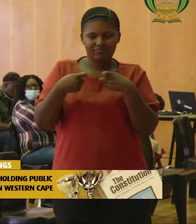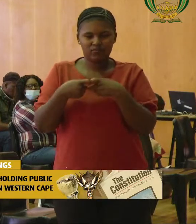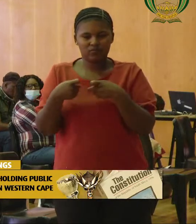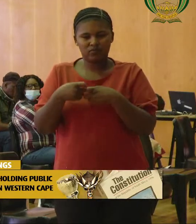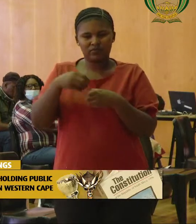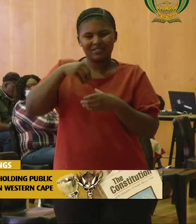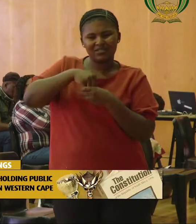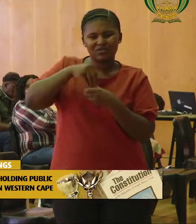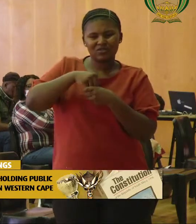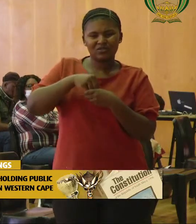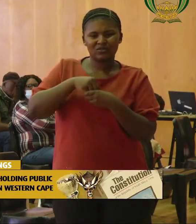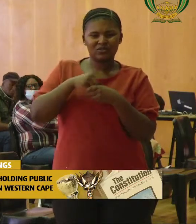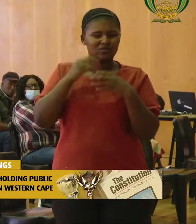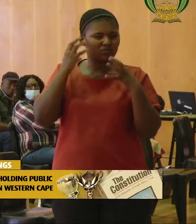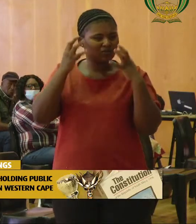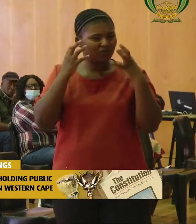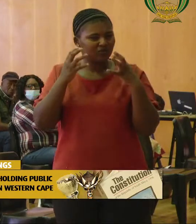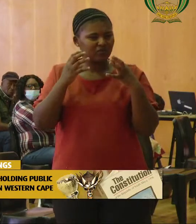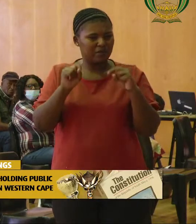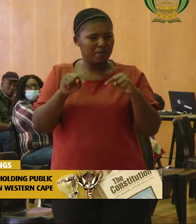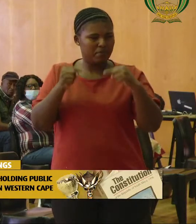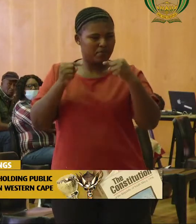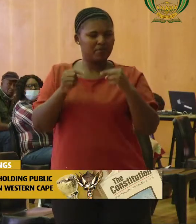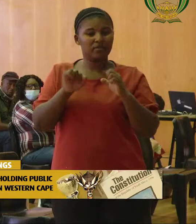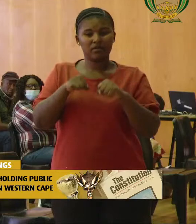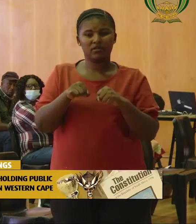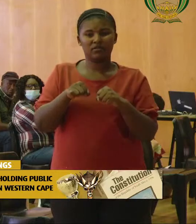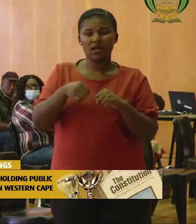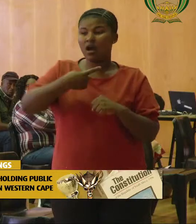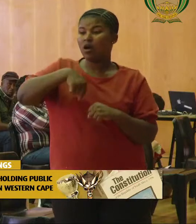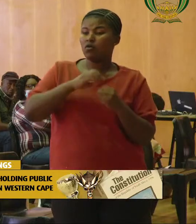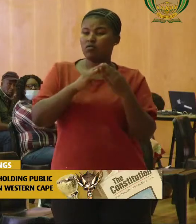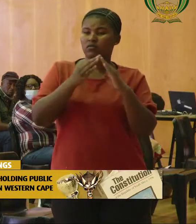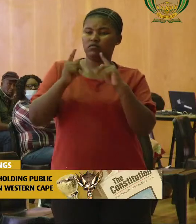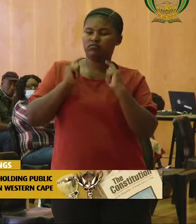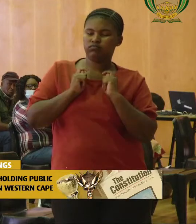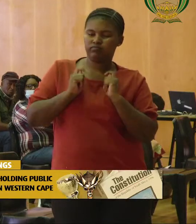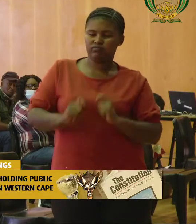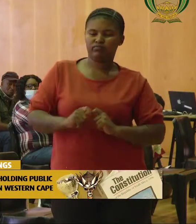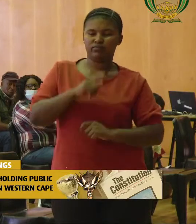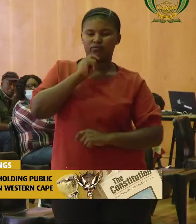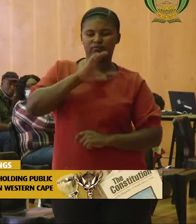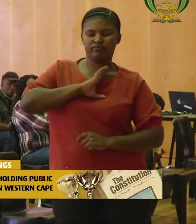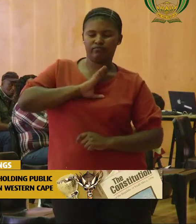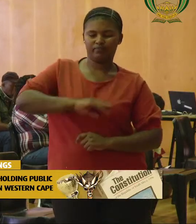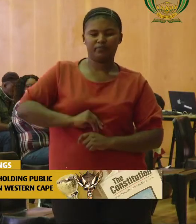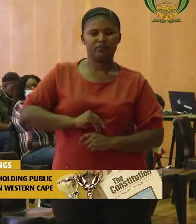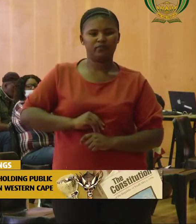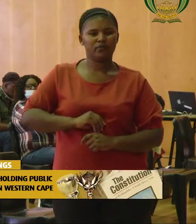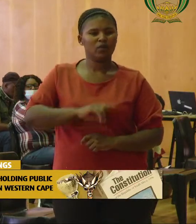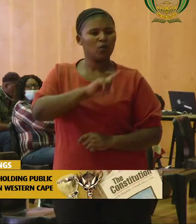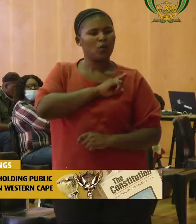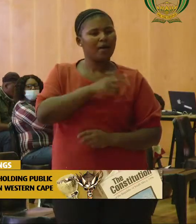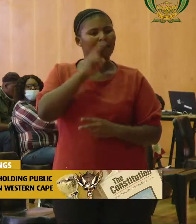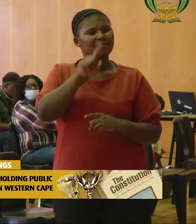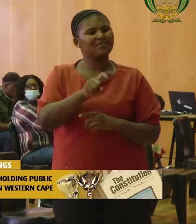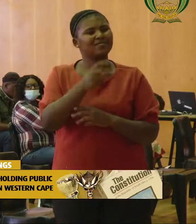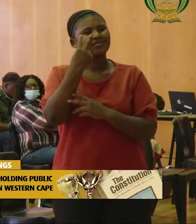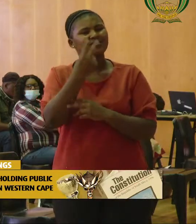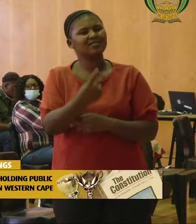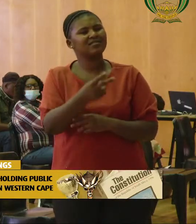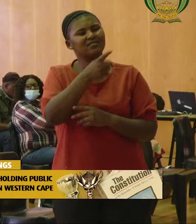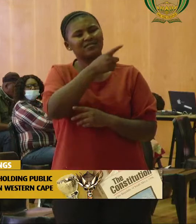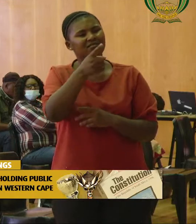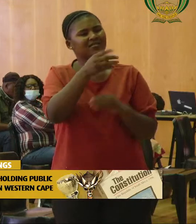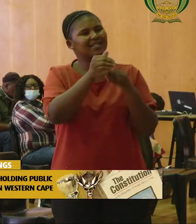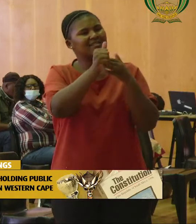strife. And our communities are tired of that. Why must they see the leaders fighting